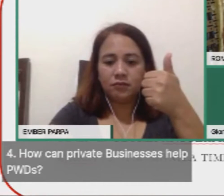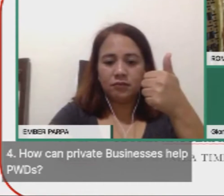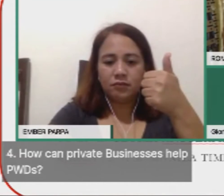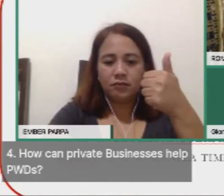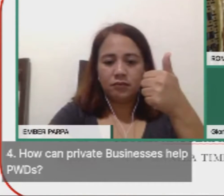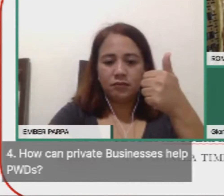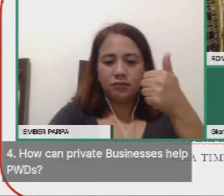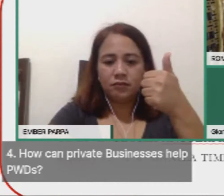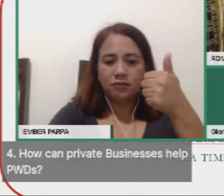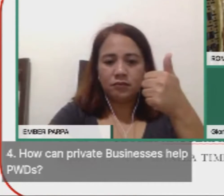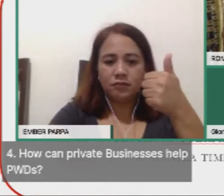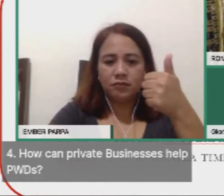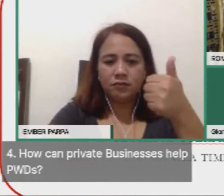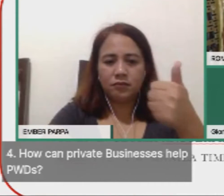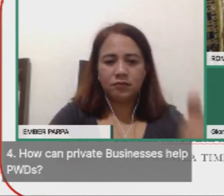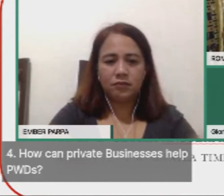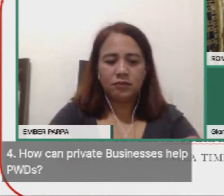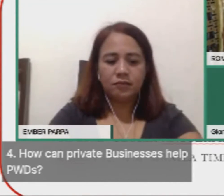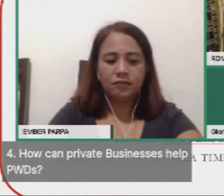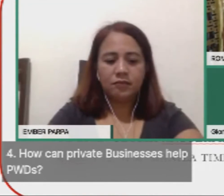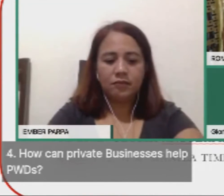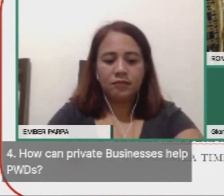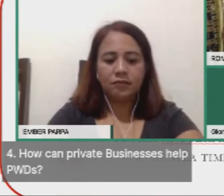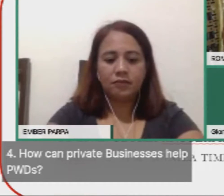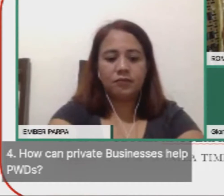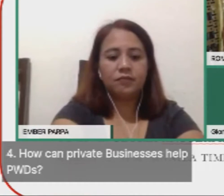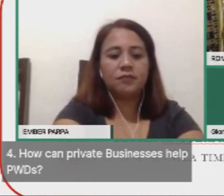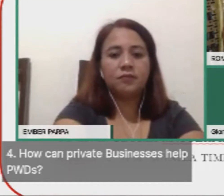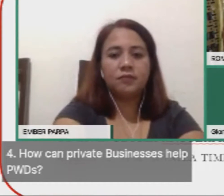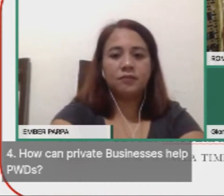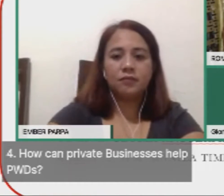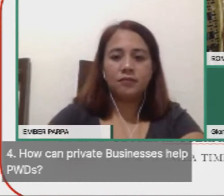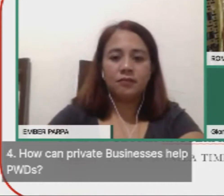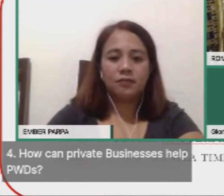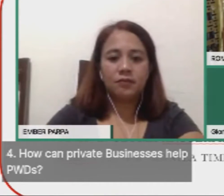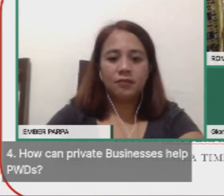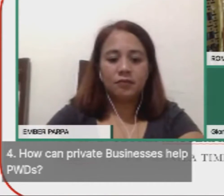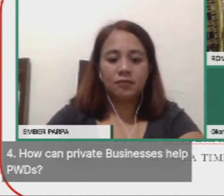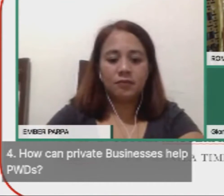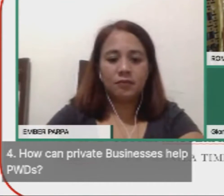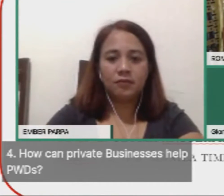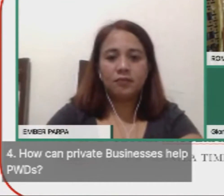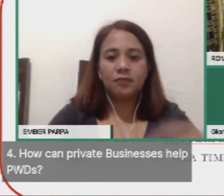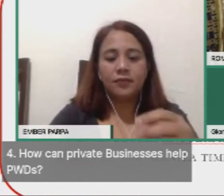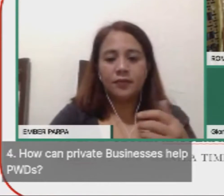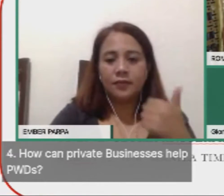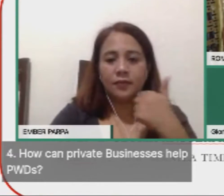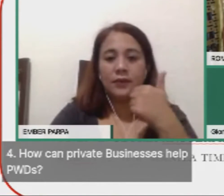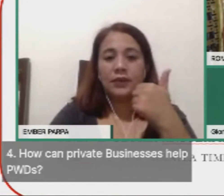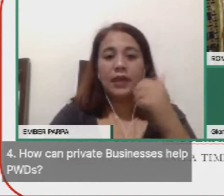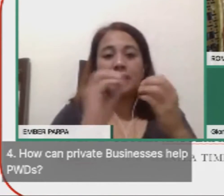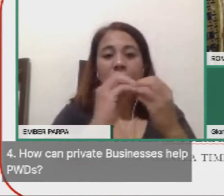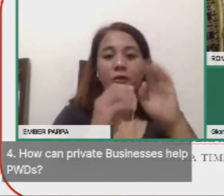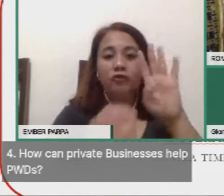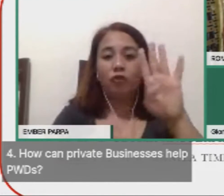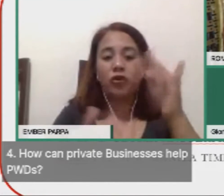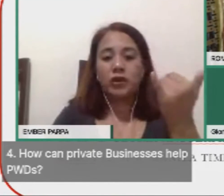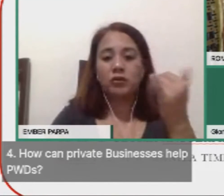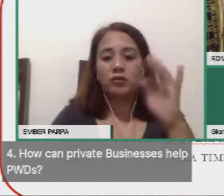Sige, number 4 na tayo. Yes. Number 4. Okay? Nasa number 4 na